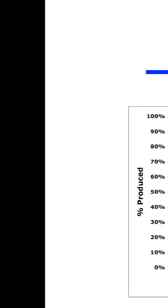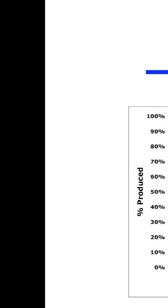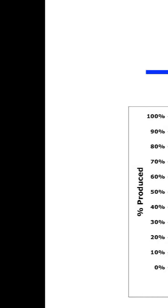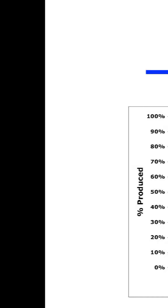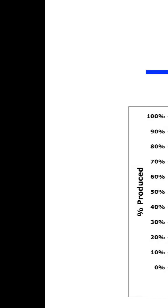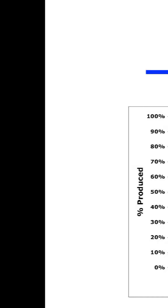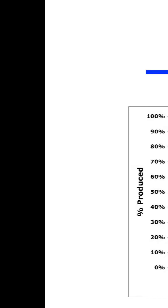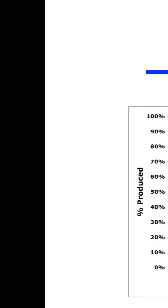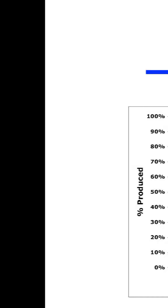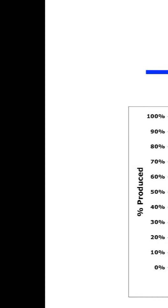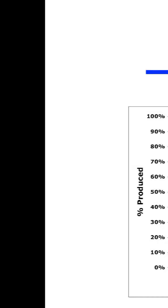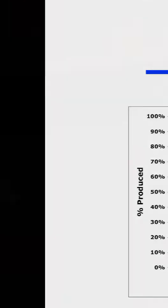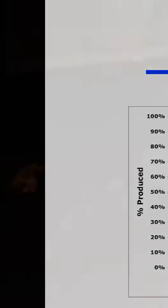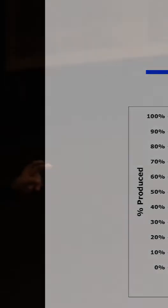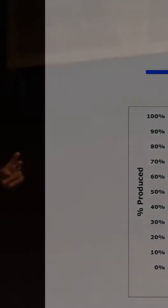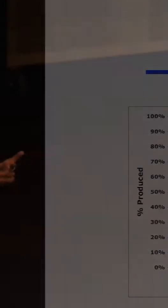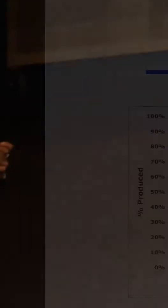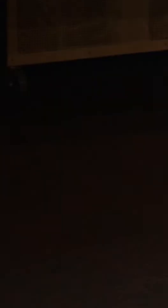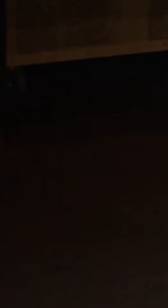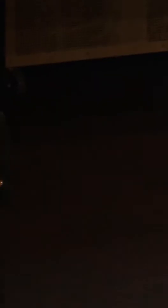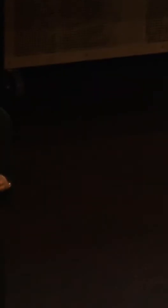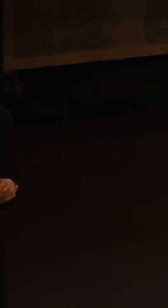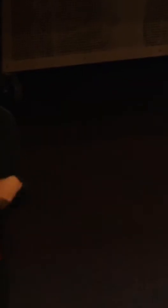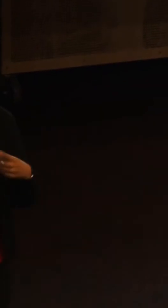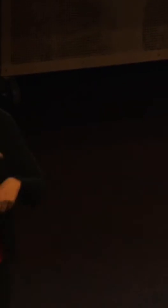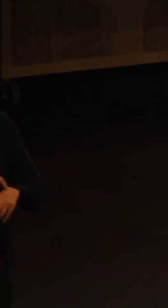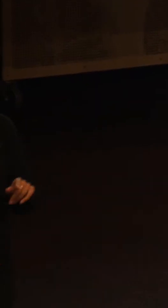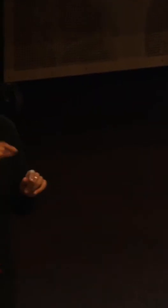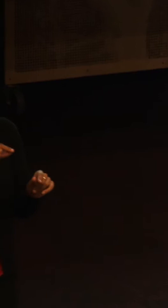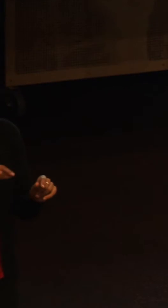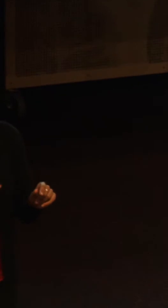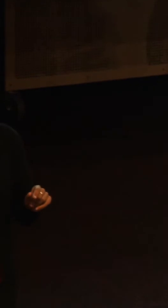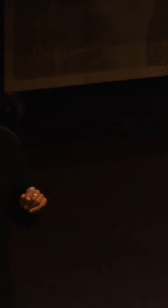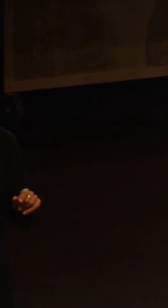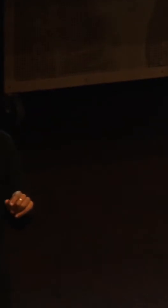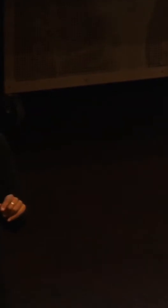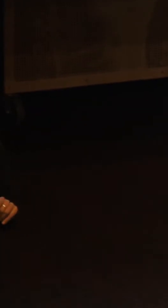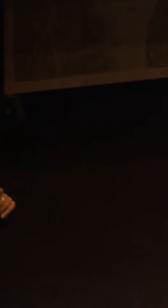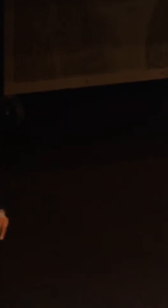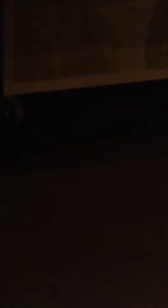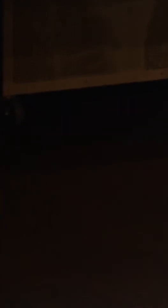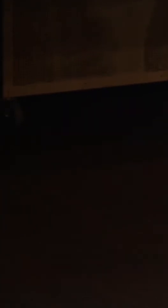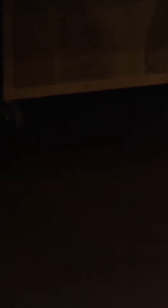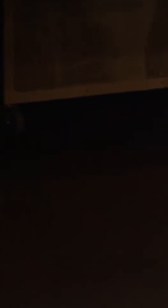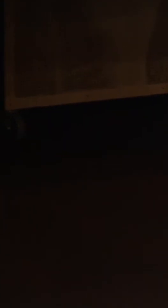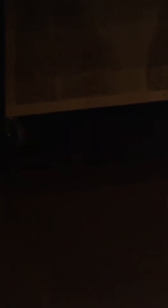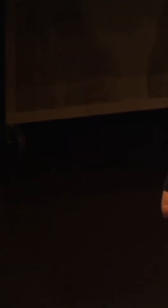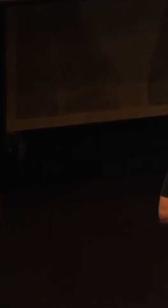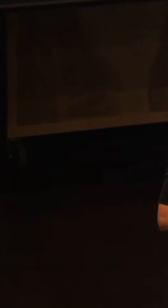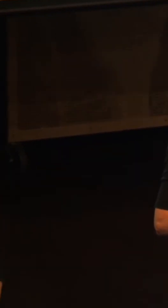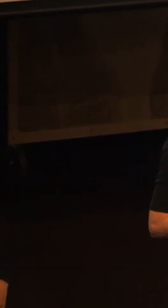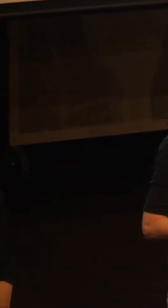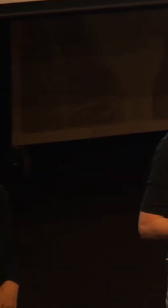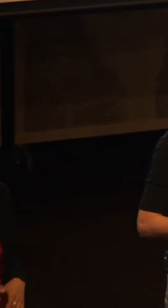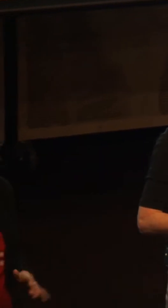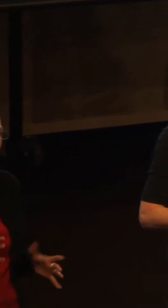you'll plot whatever you're looking for over time. And you would say, looking at this child,